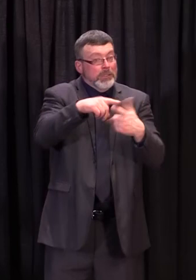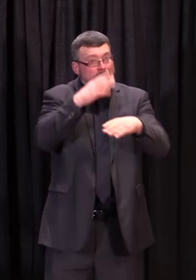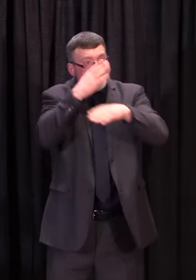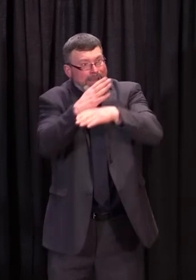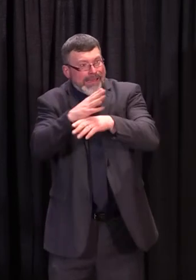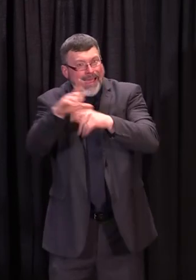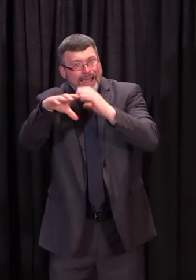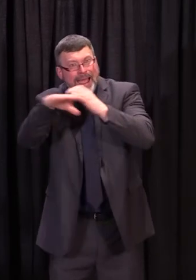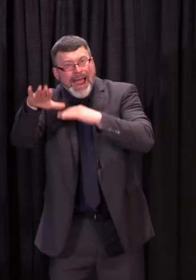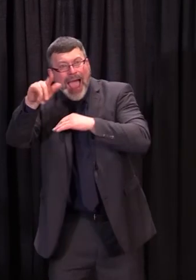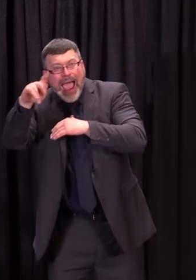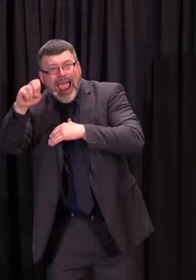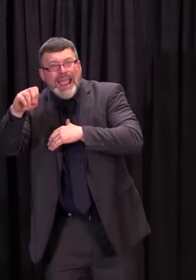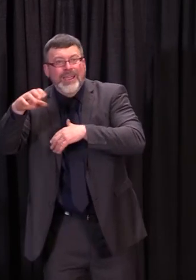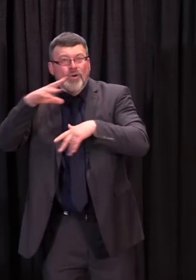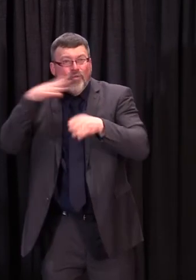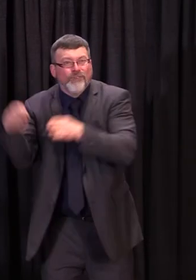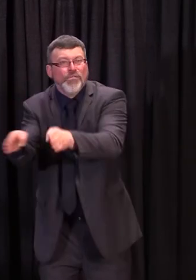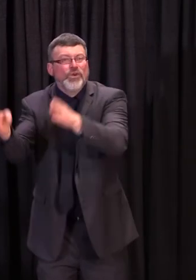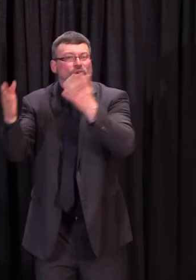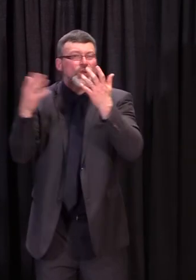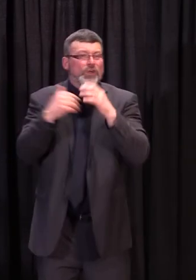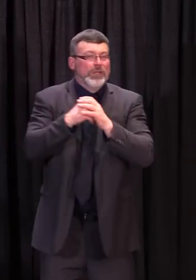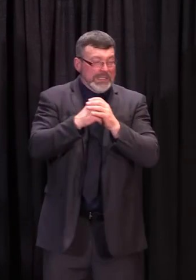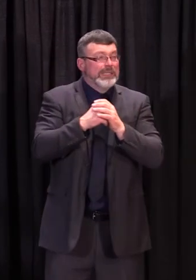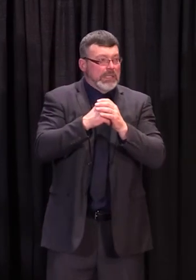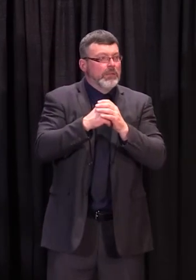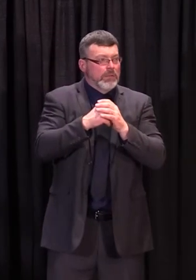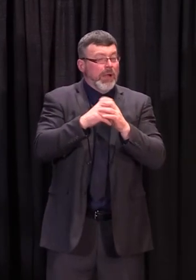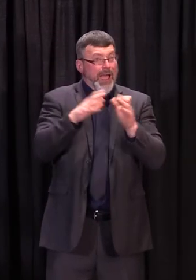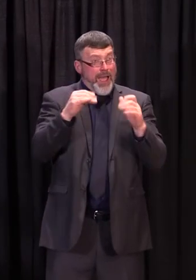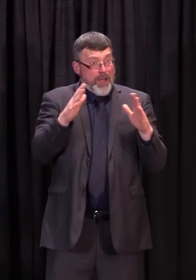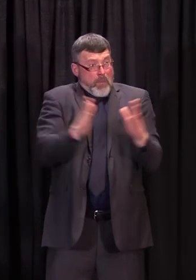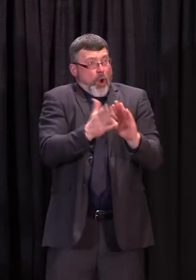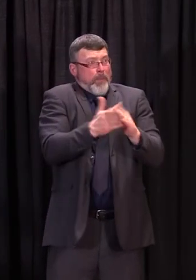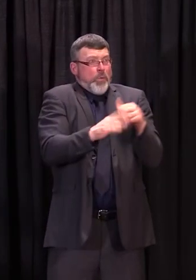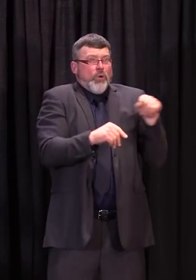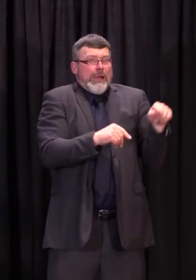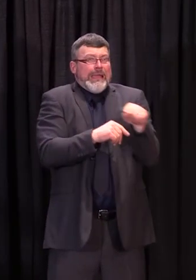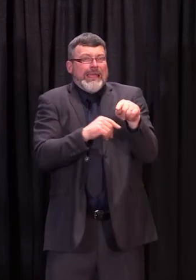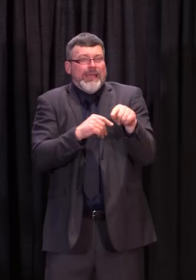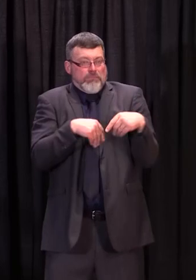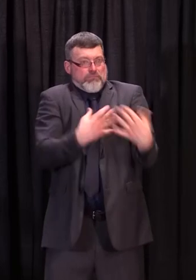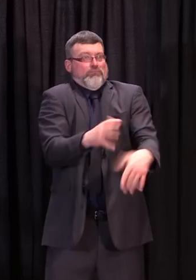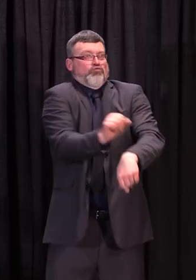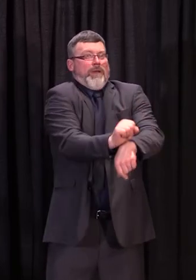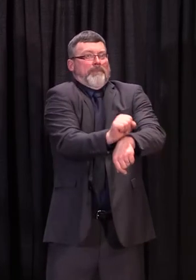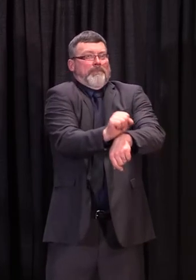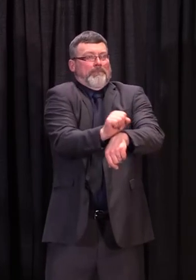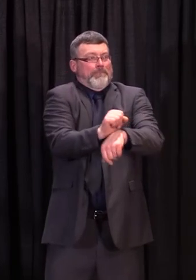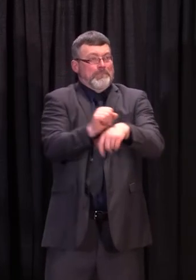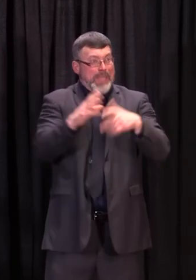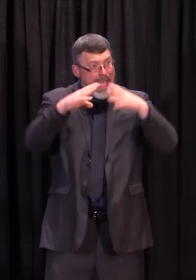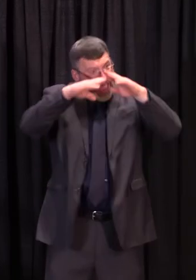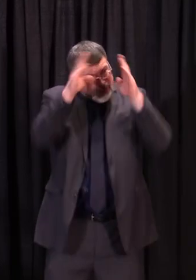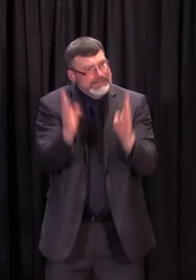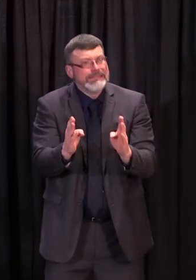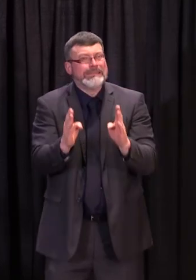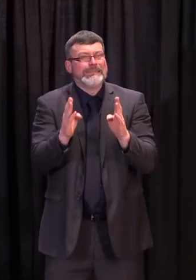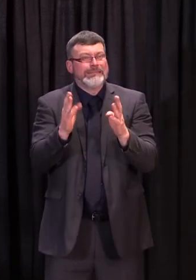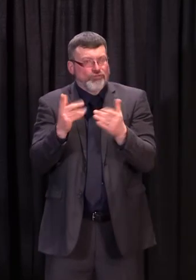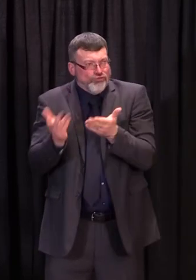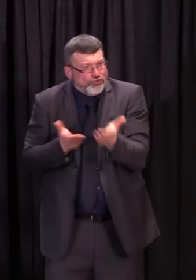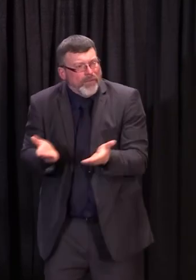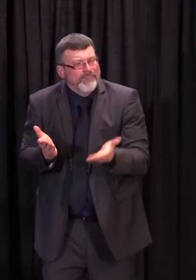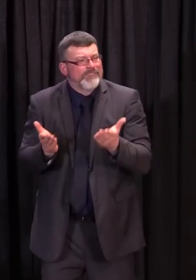to helping some of our smallest communities add much-needed housing, jobs, and services. And with this funding, we